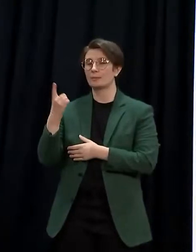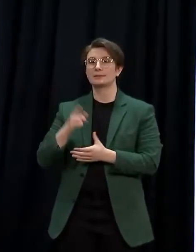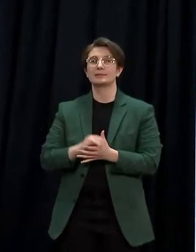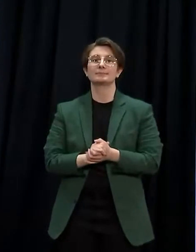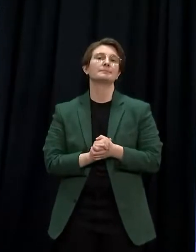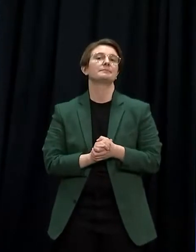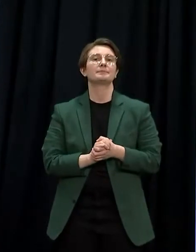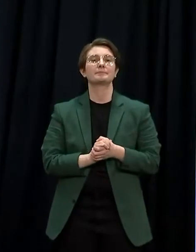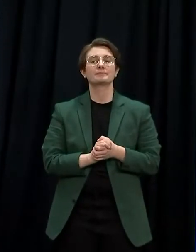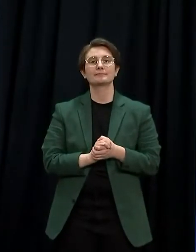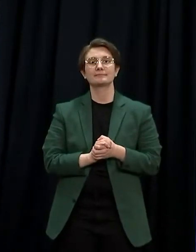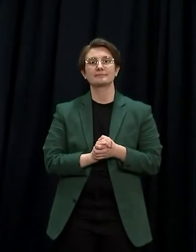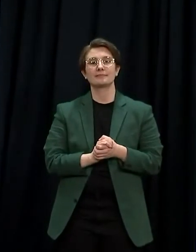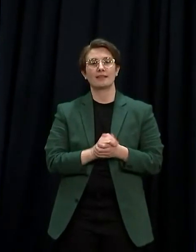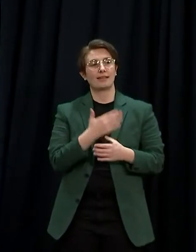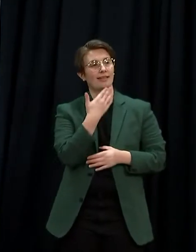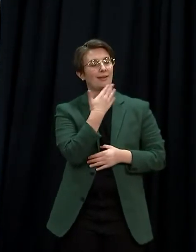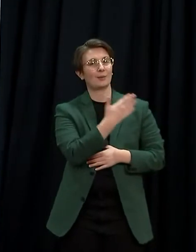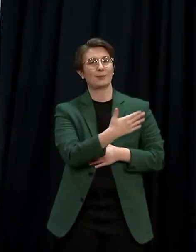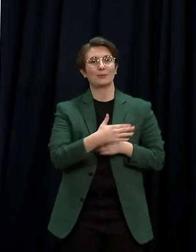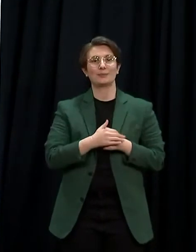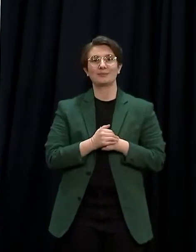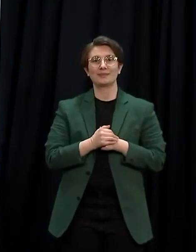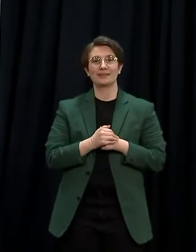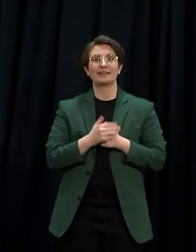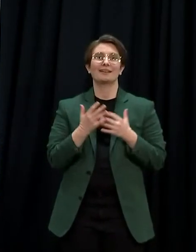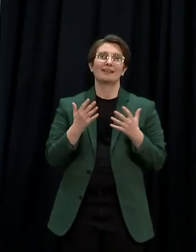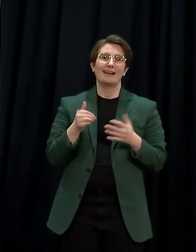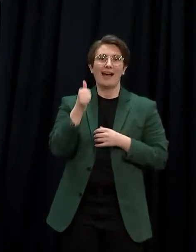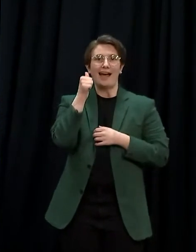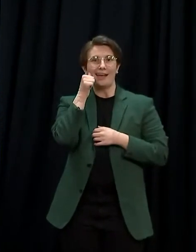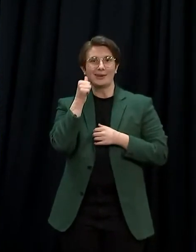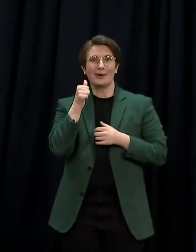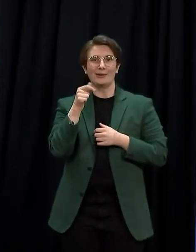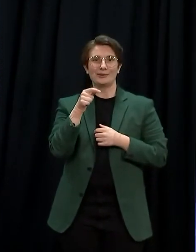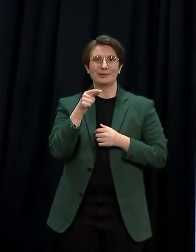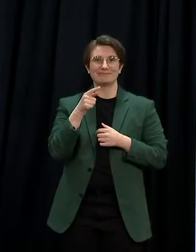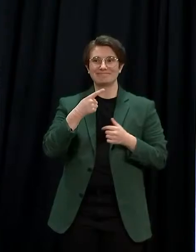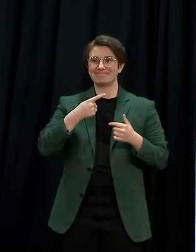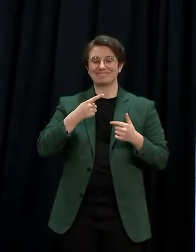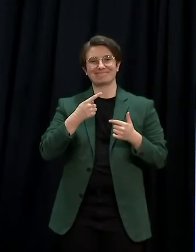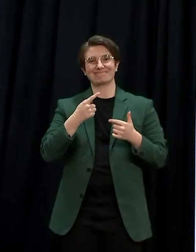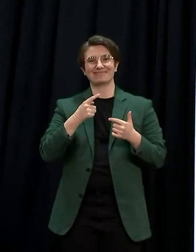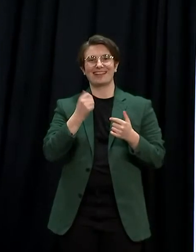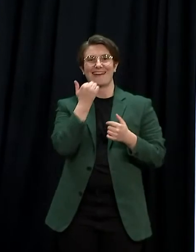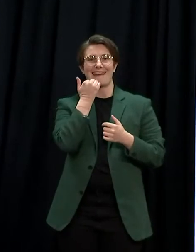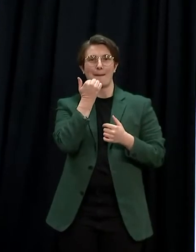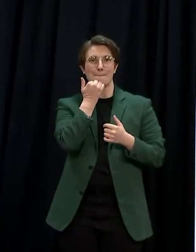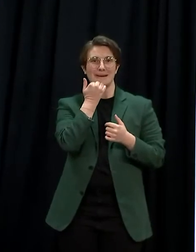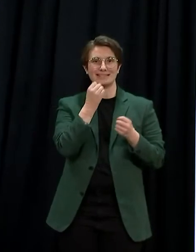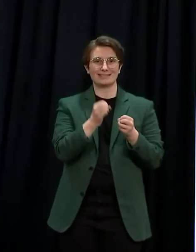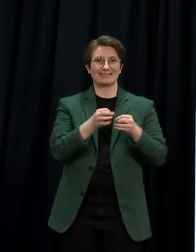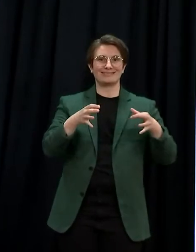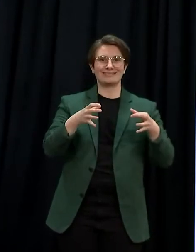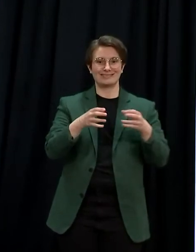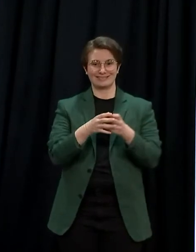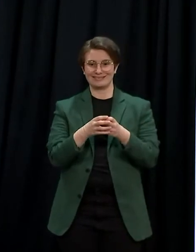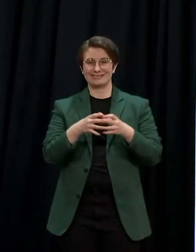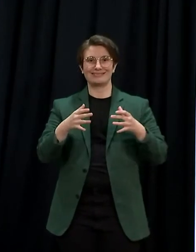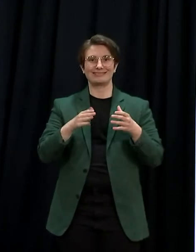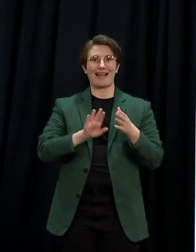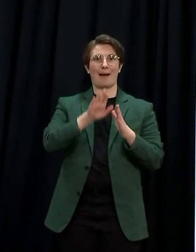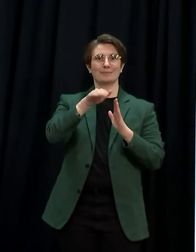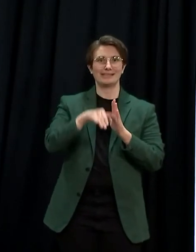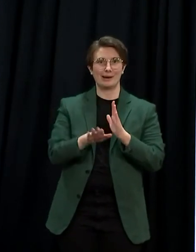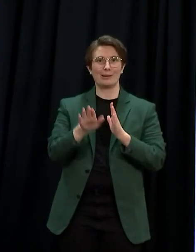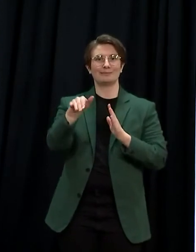I want to acknowledge how hard it is when numbers jump around, as they have been doing in the last few days. And that is not a sign